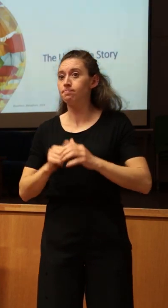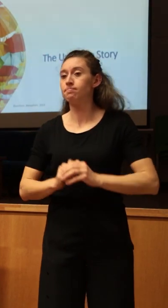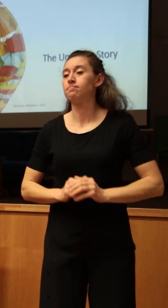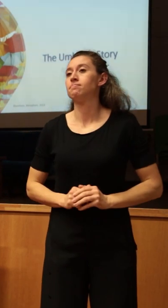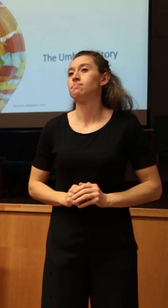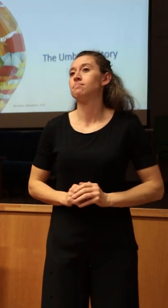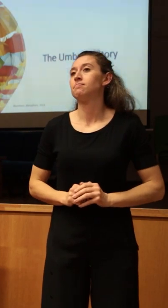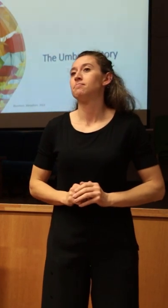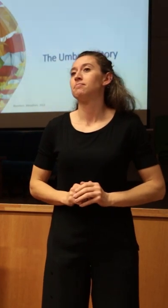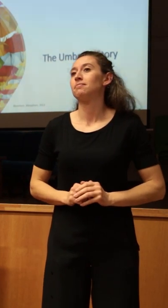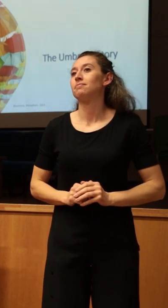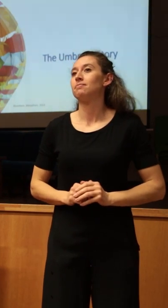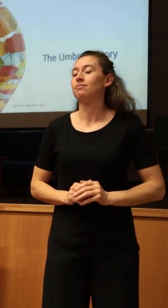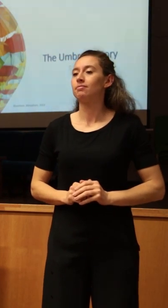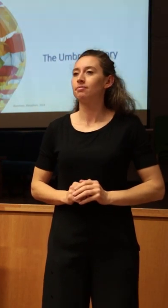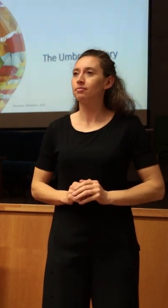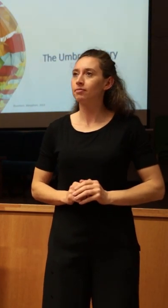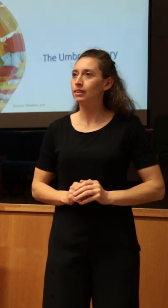metaphor.